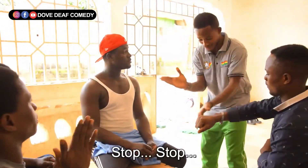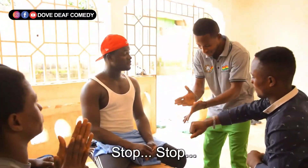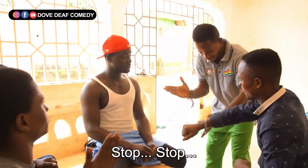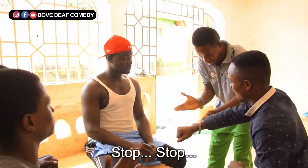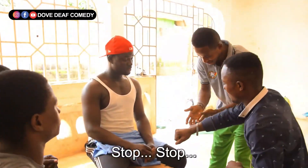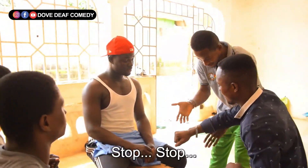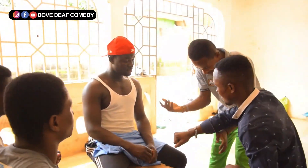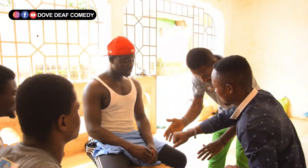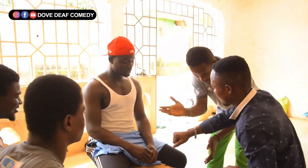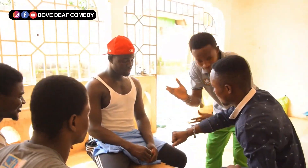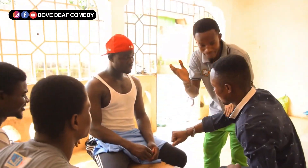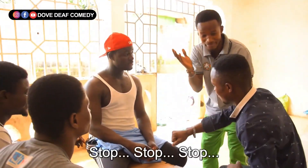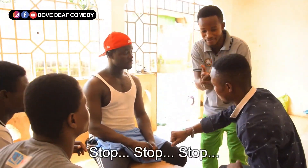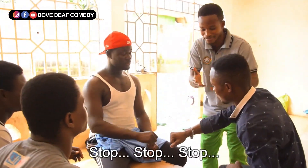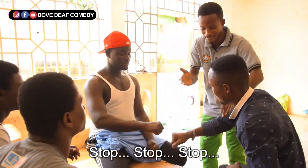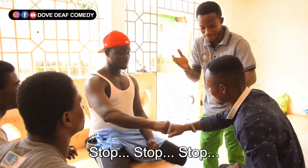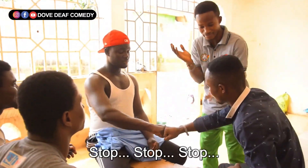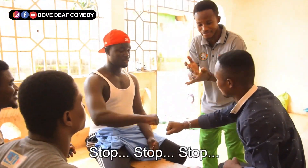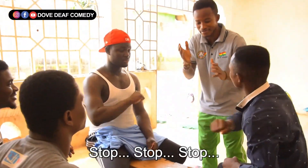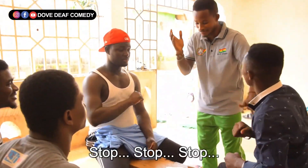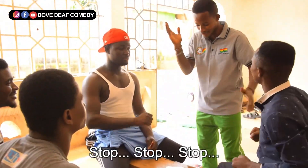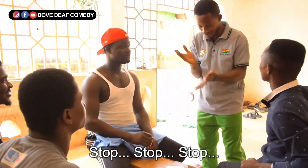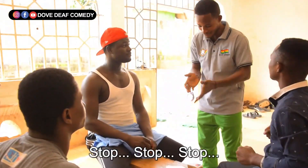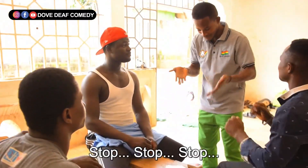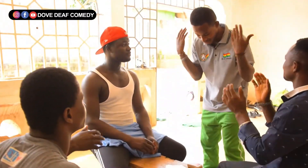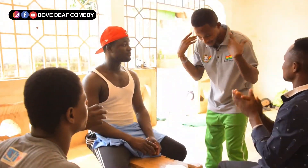Stop, stop. Stop, stop, stop.